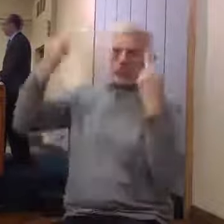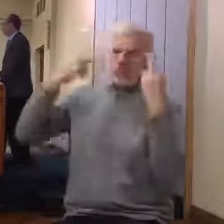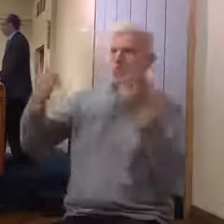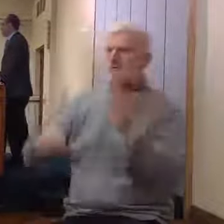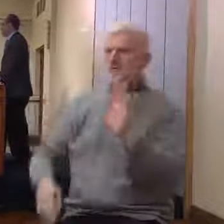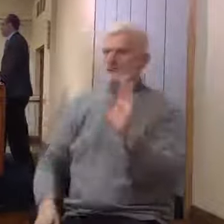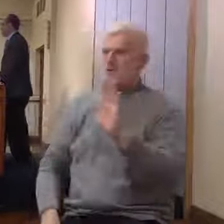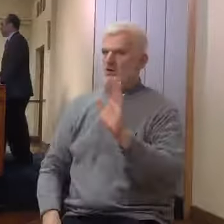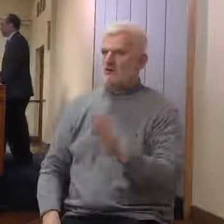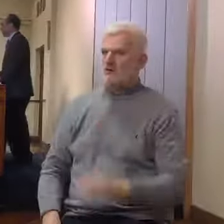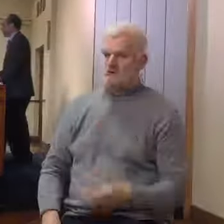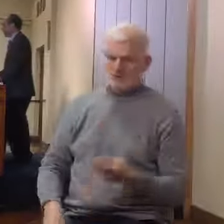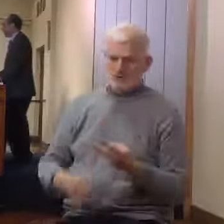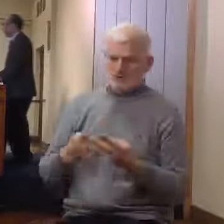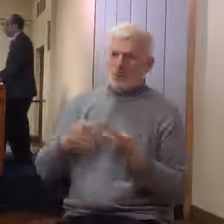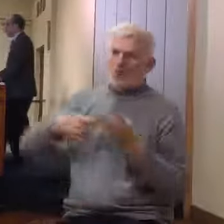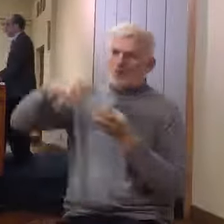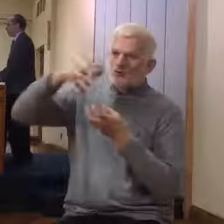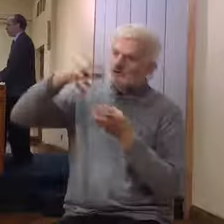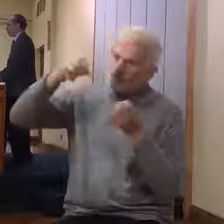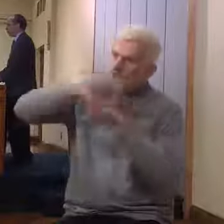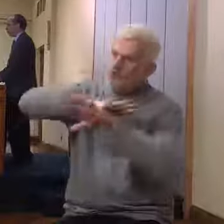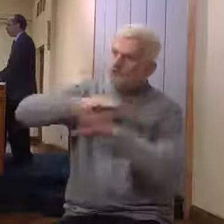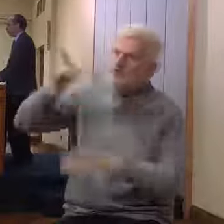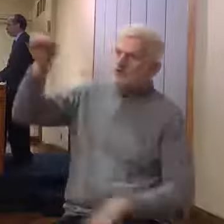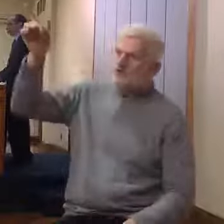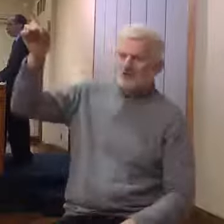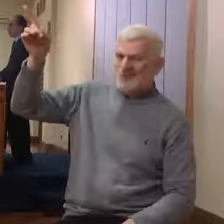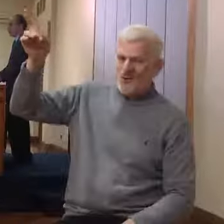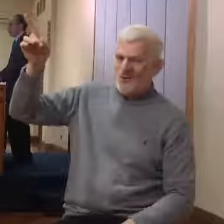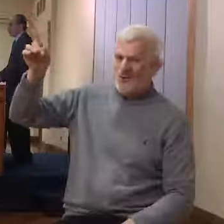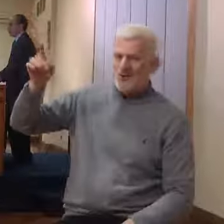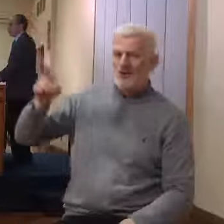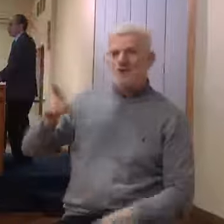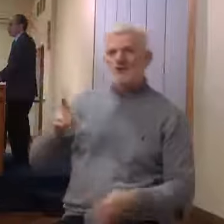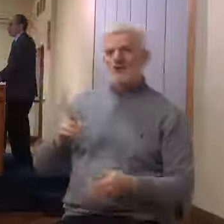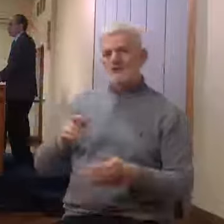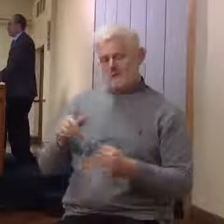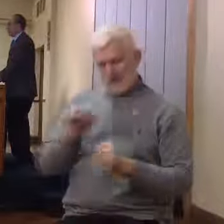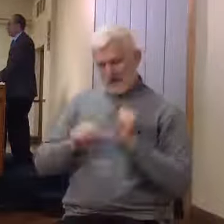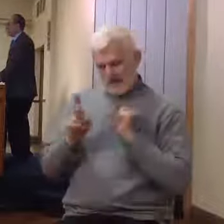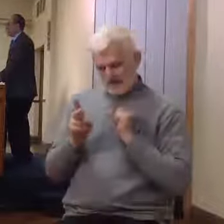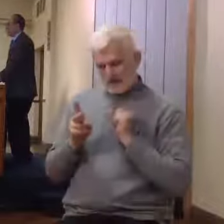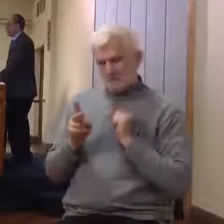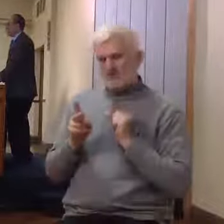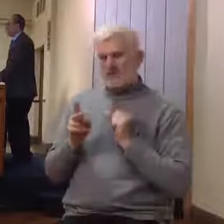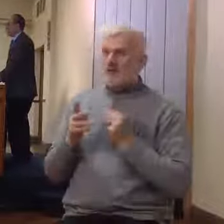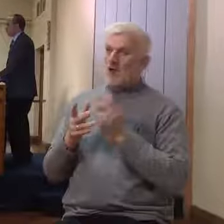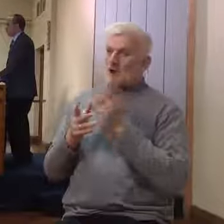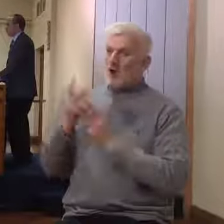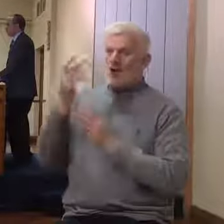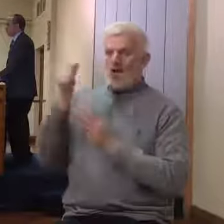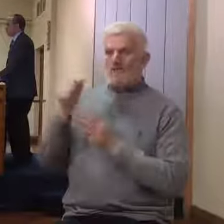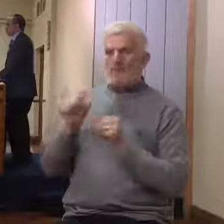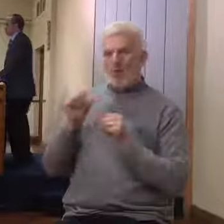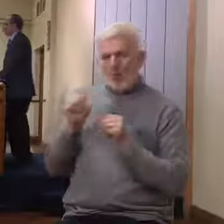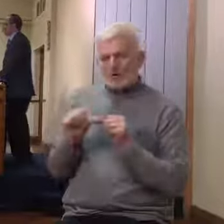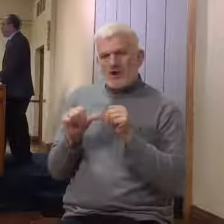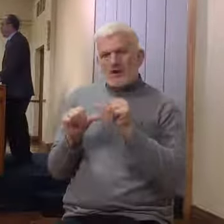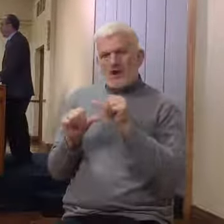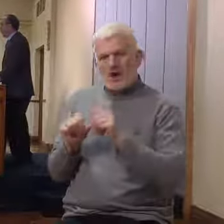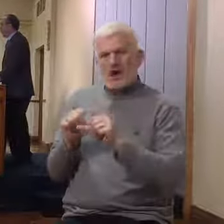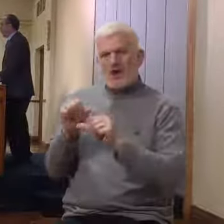of confusion. That's very important. A God of order and peace.